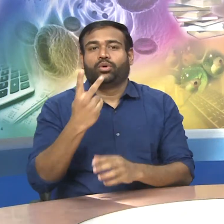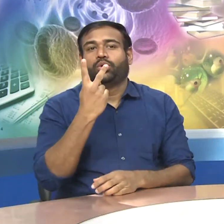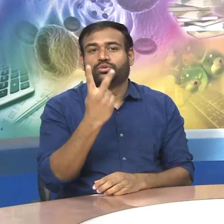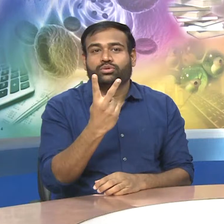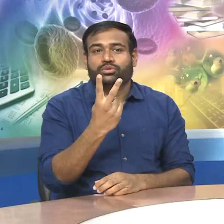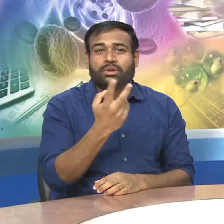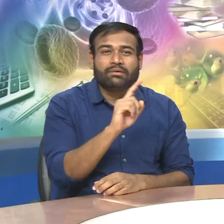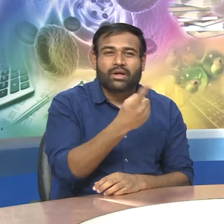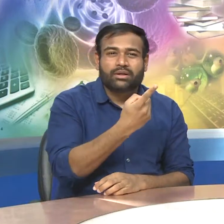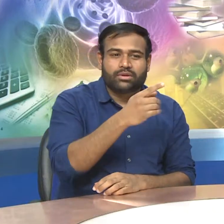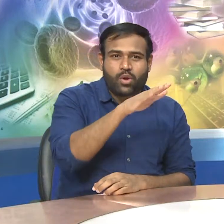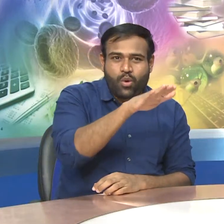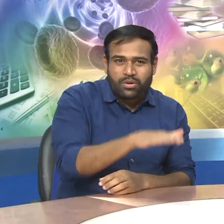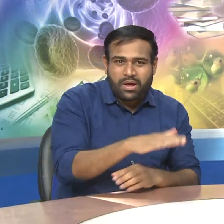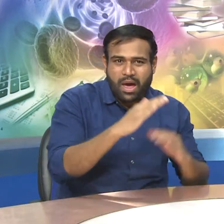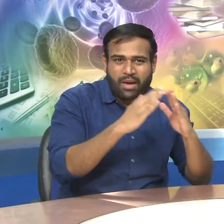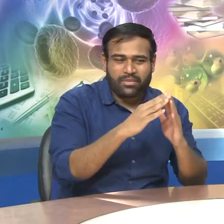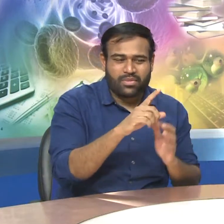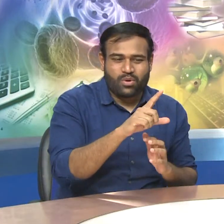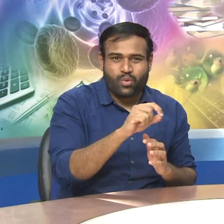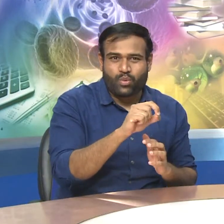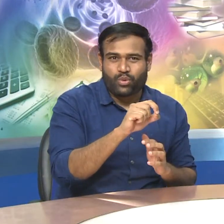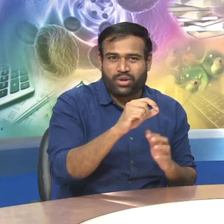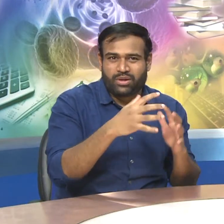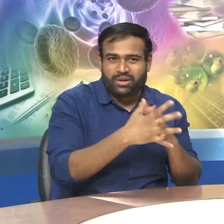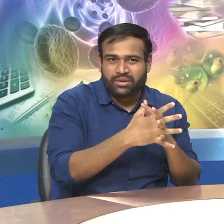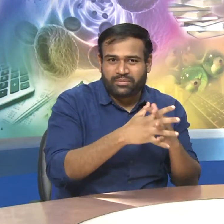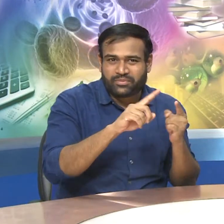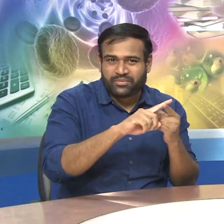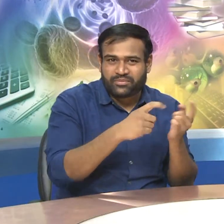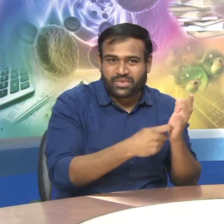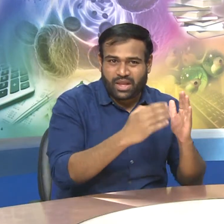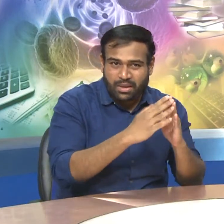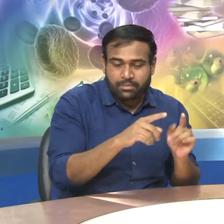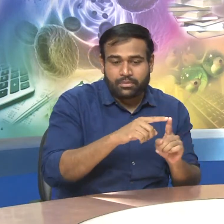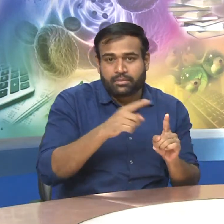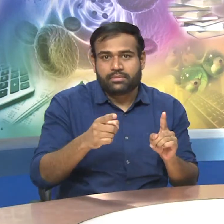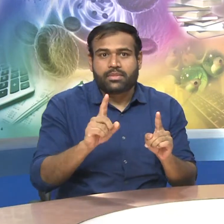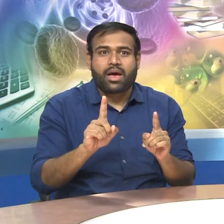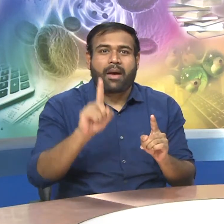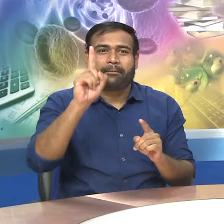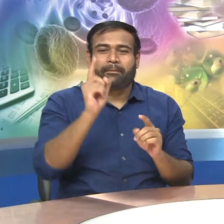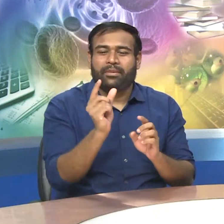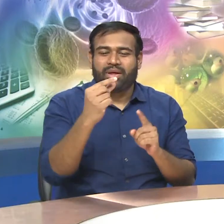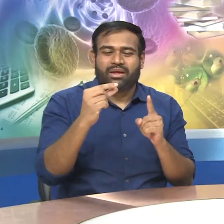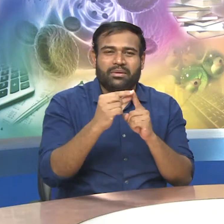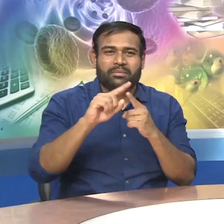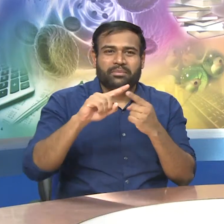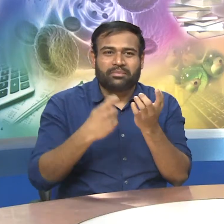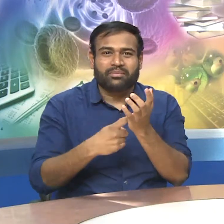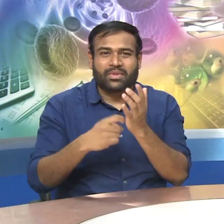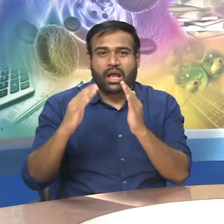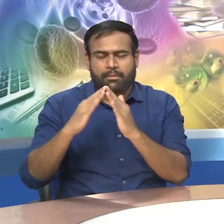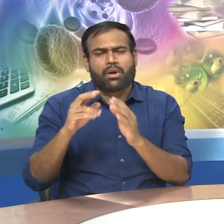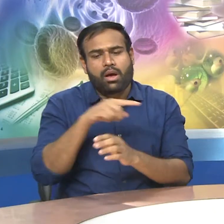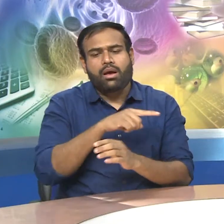First, lower house and second, upper house.